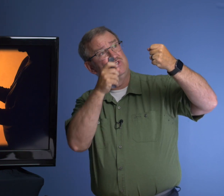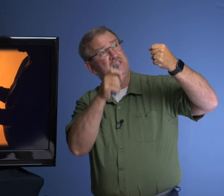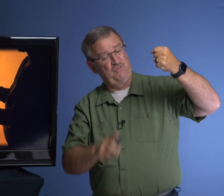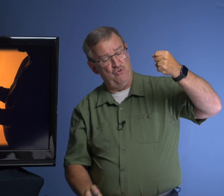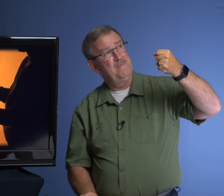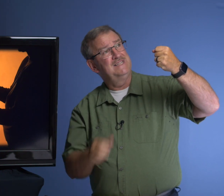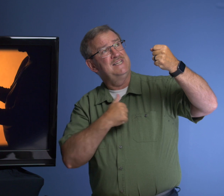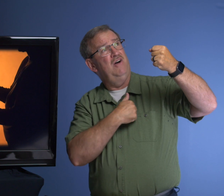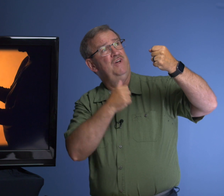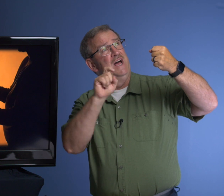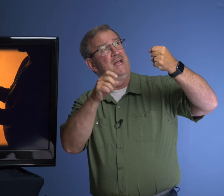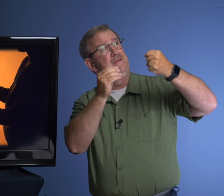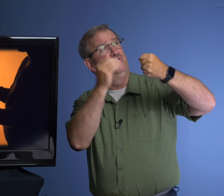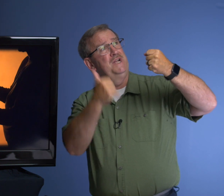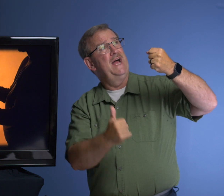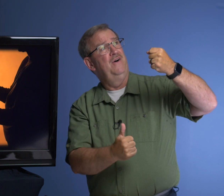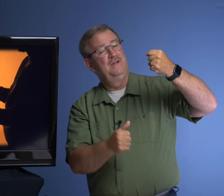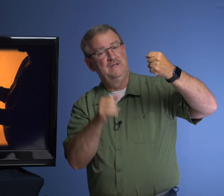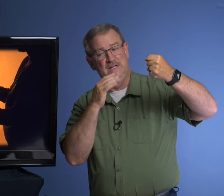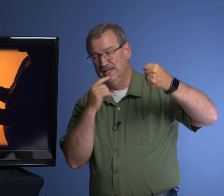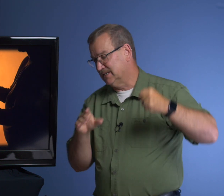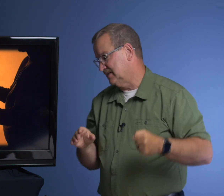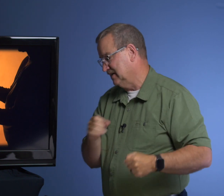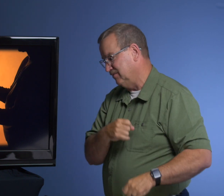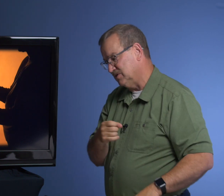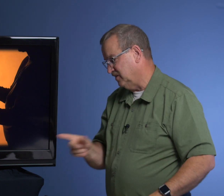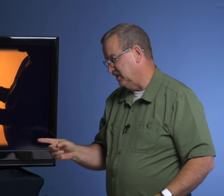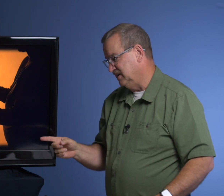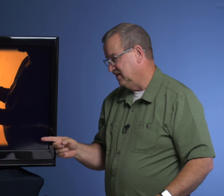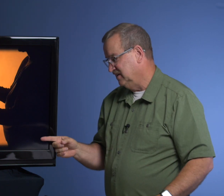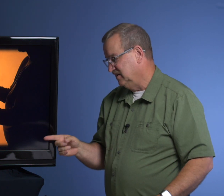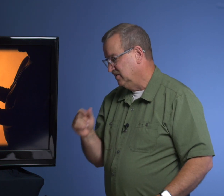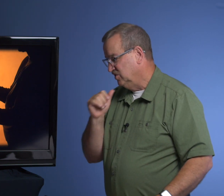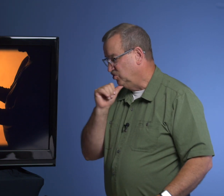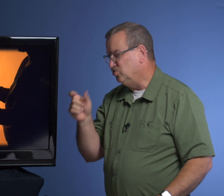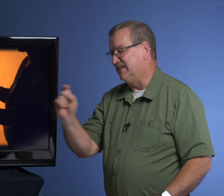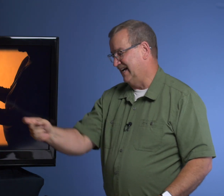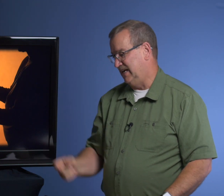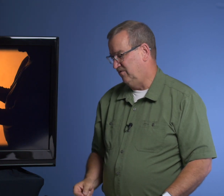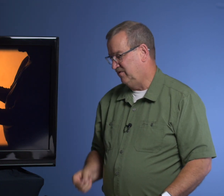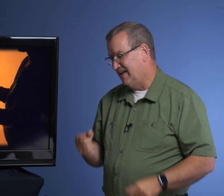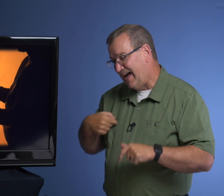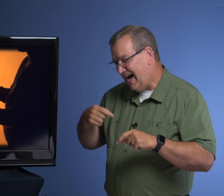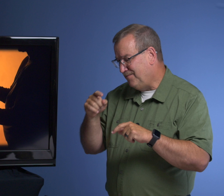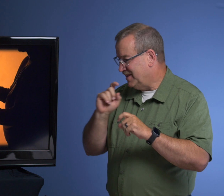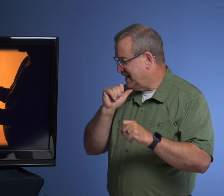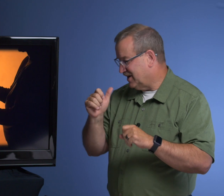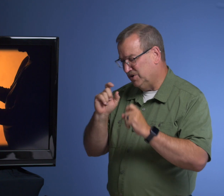I use this for myself. I need more now. And God says, I'm sorry. You did not give. I'm not going to